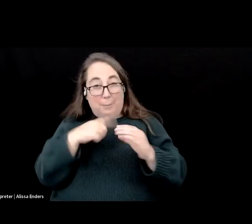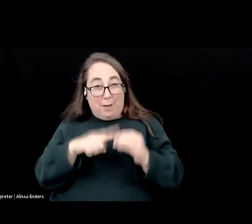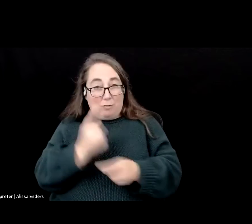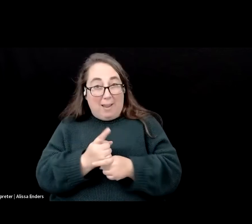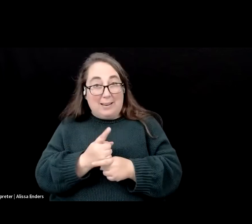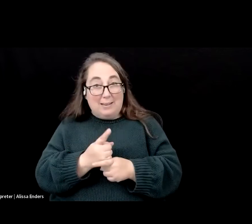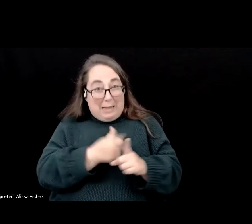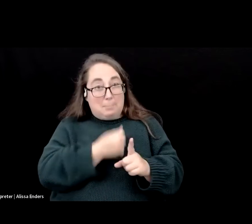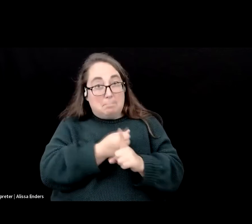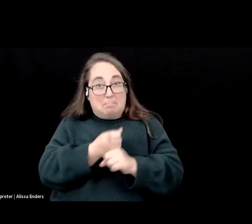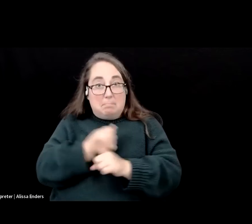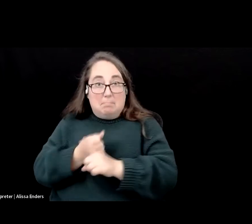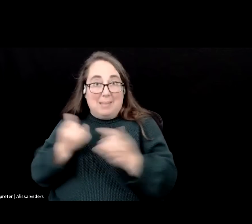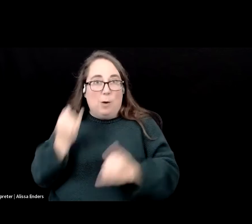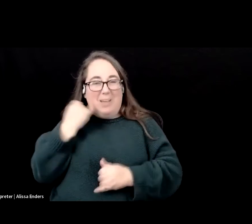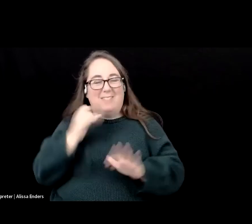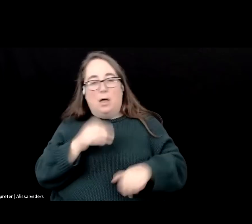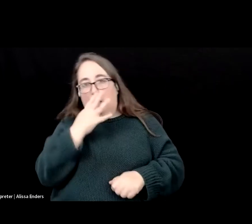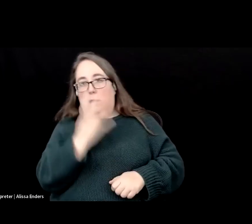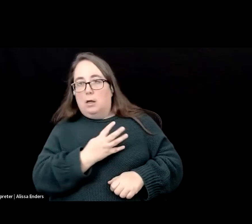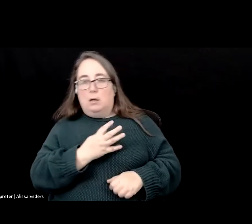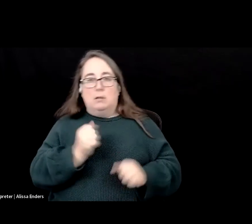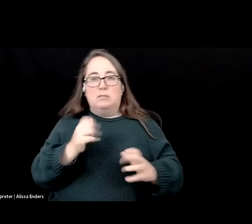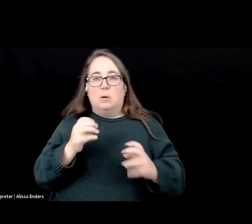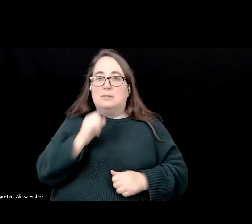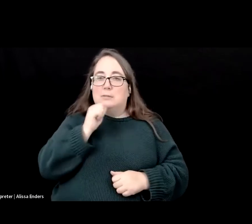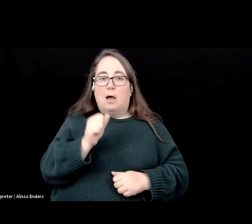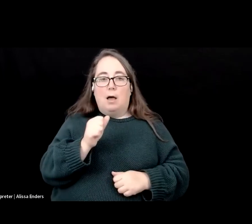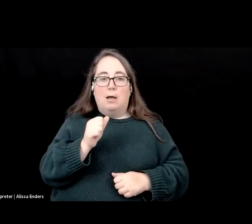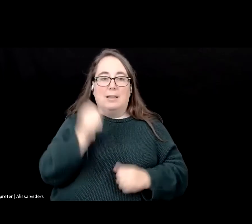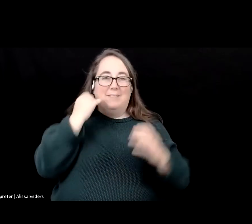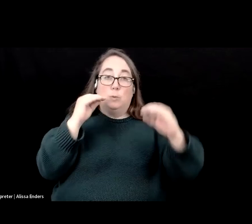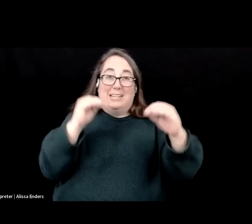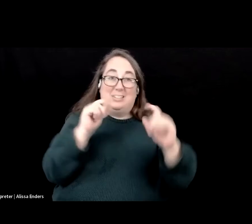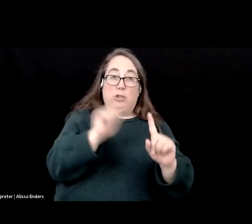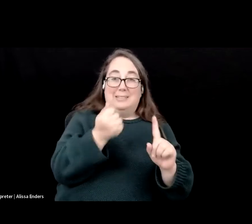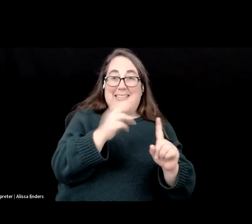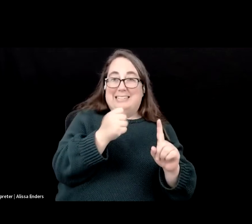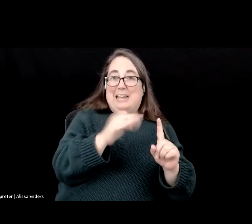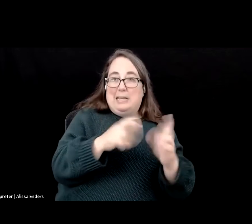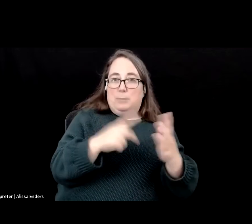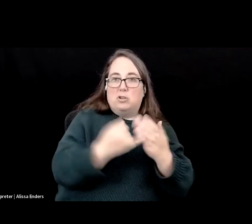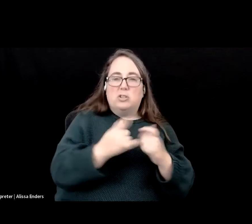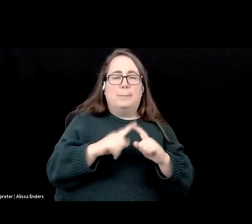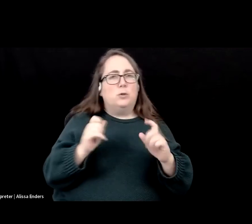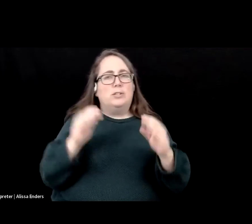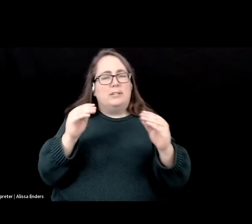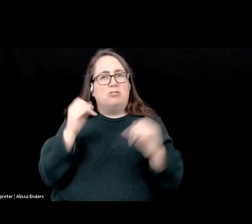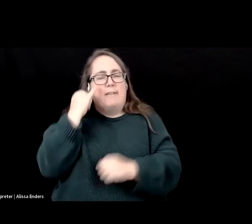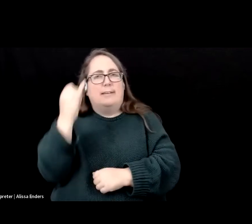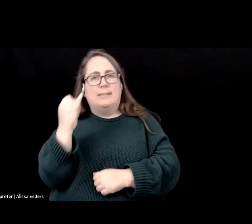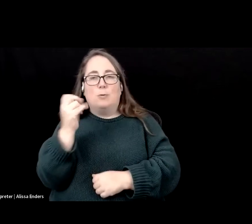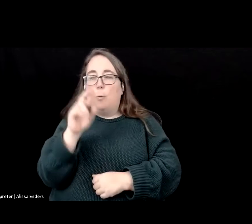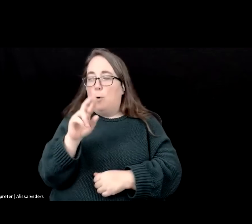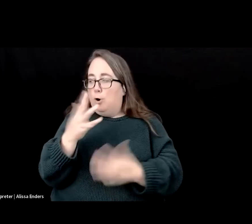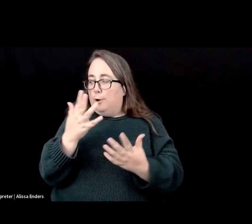it. And to the extent, it's not so much what you teach the 1619 project, but do you teach the ideas or